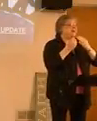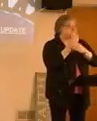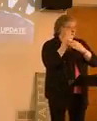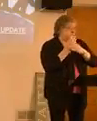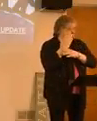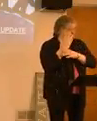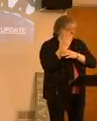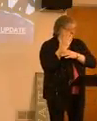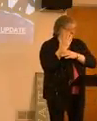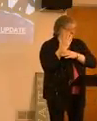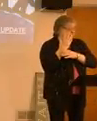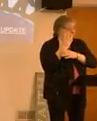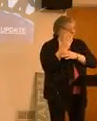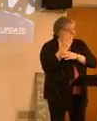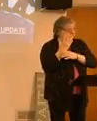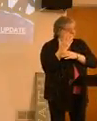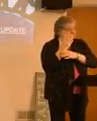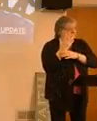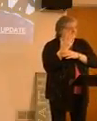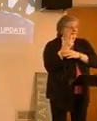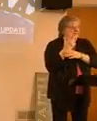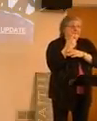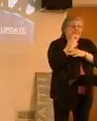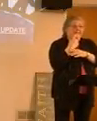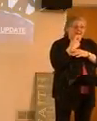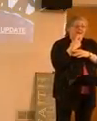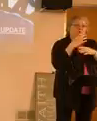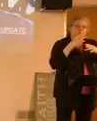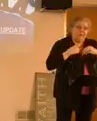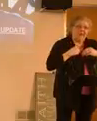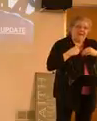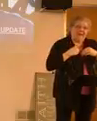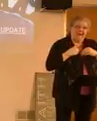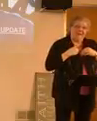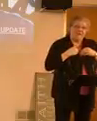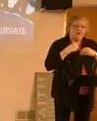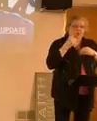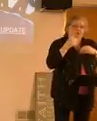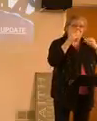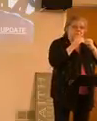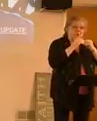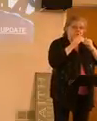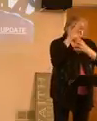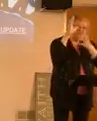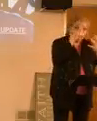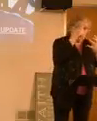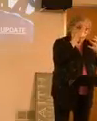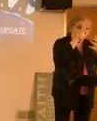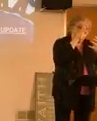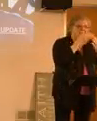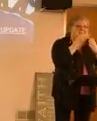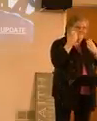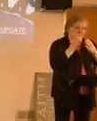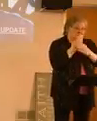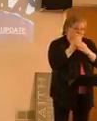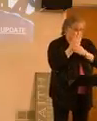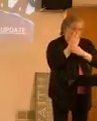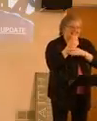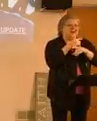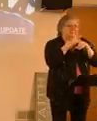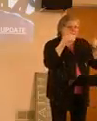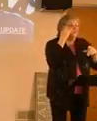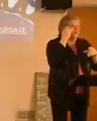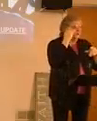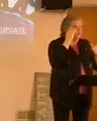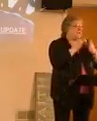We were saying, though, that the data supports that we will have another big storm, and we can live with that. But I want you to think for just a minute about Easter,